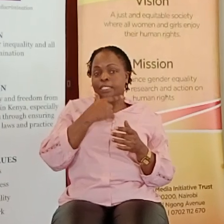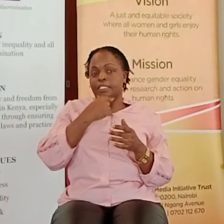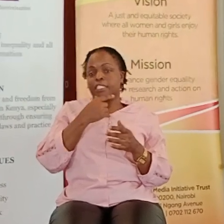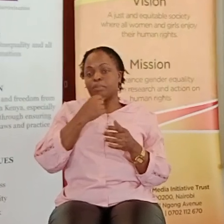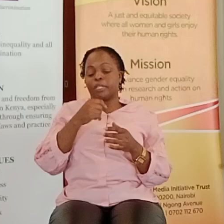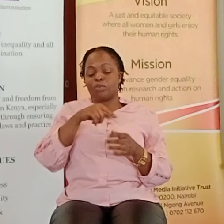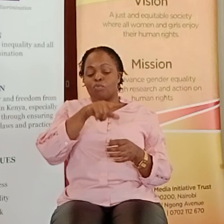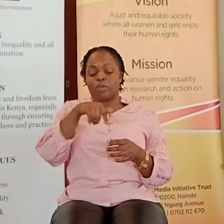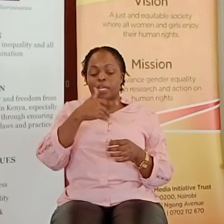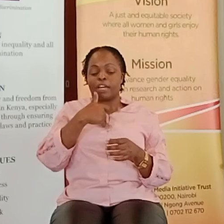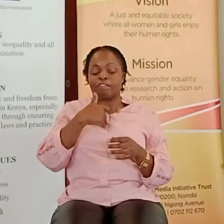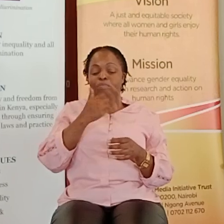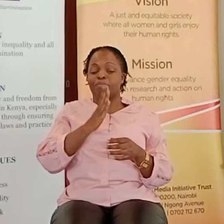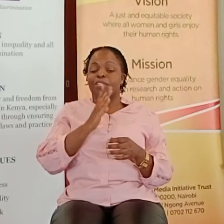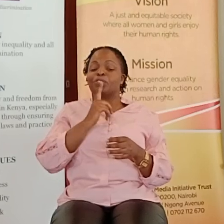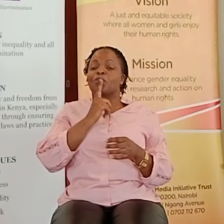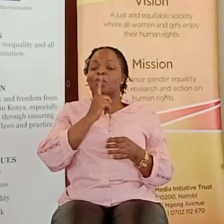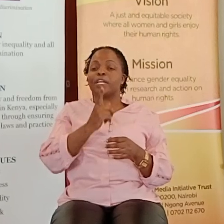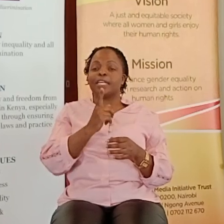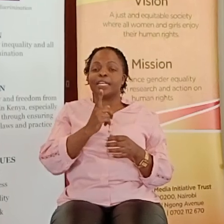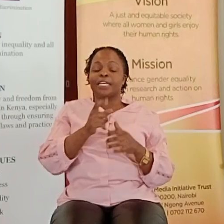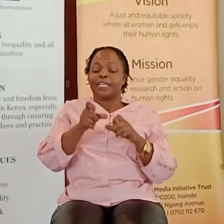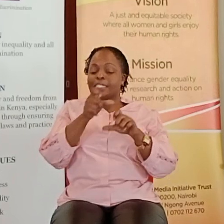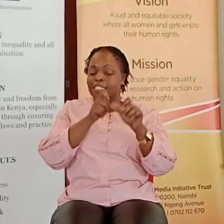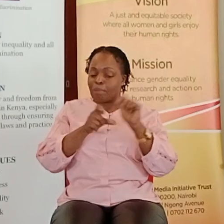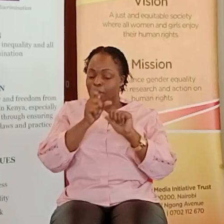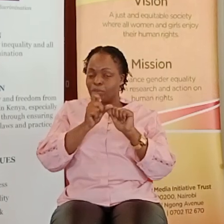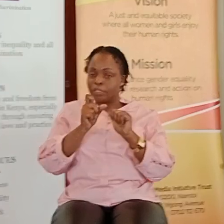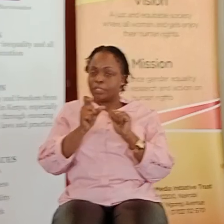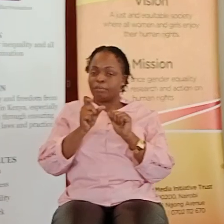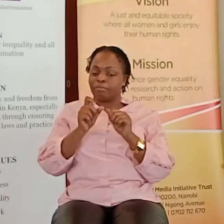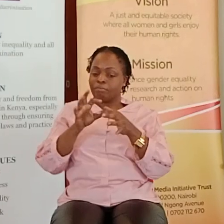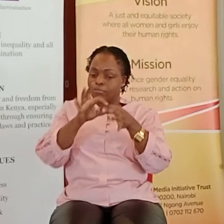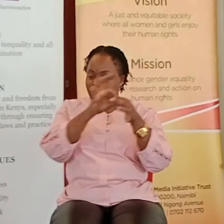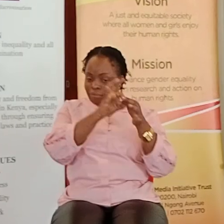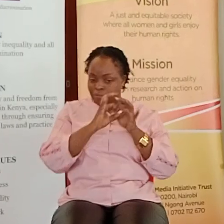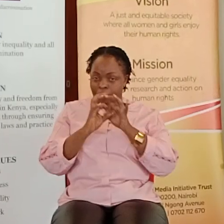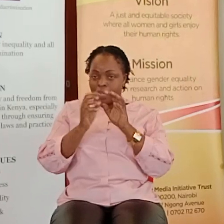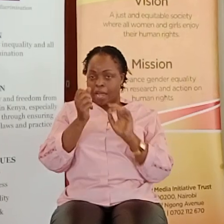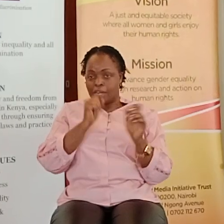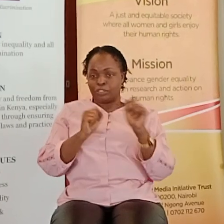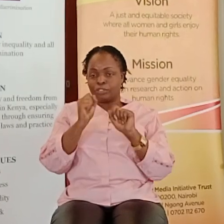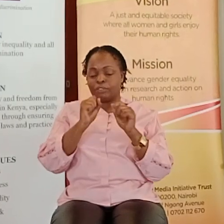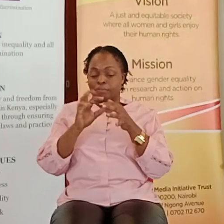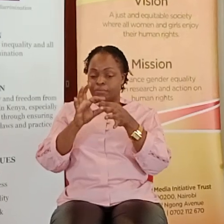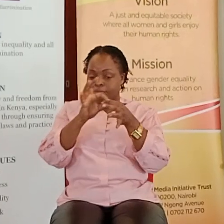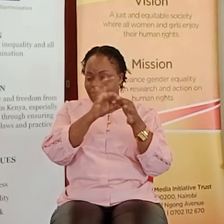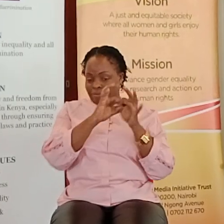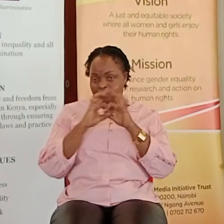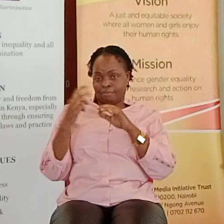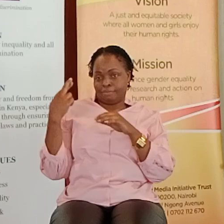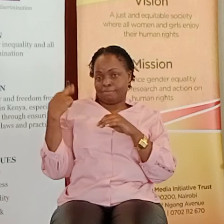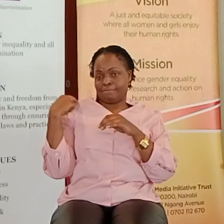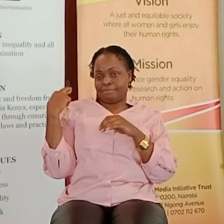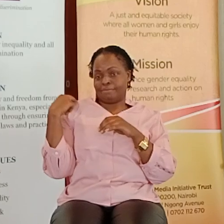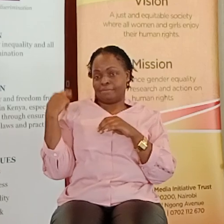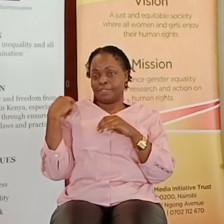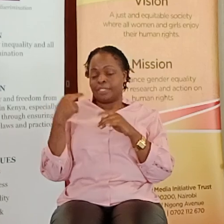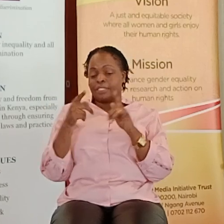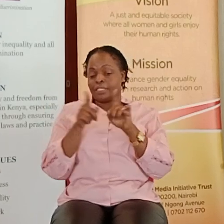it's about collective action, collective responsibility, and hence probably in future we shall have collective